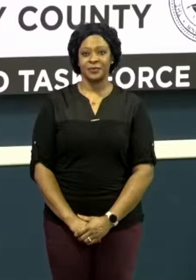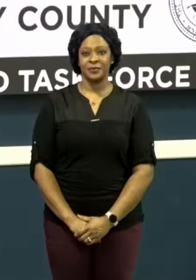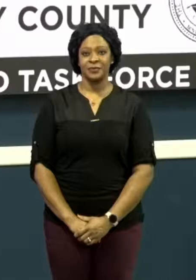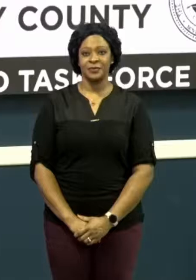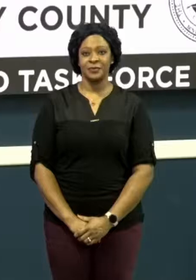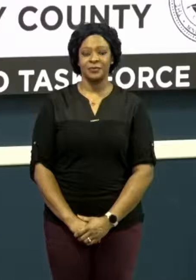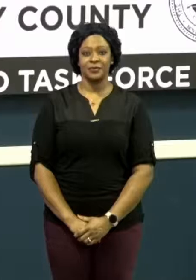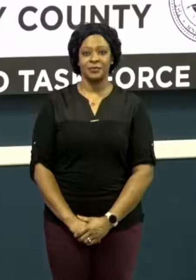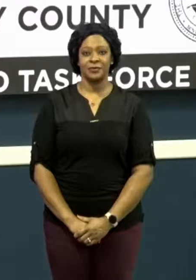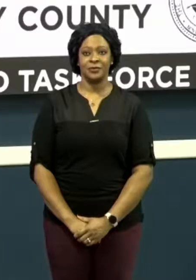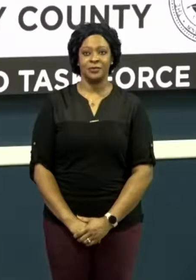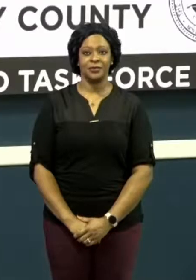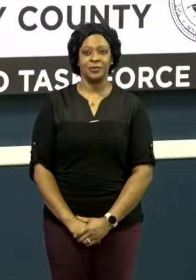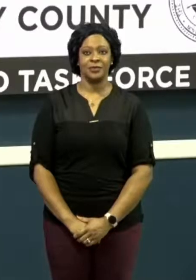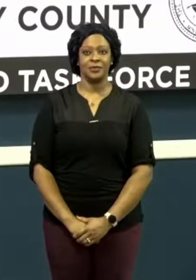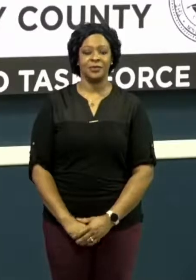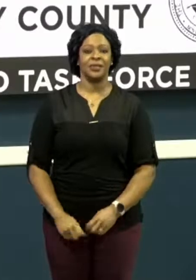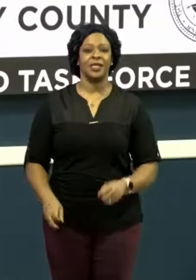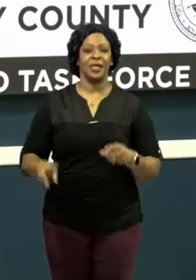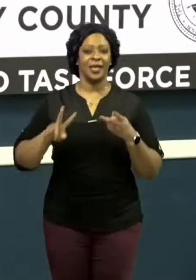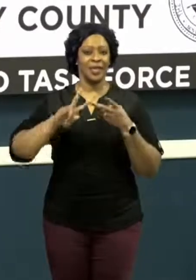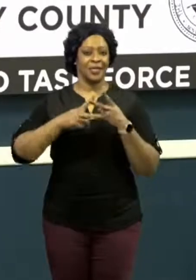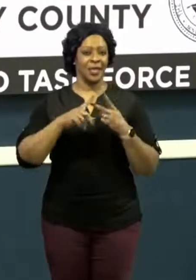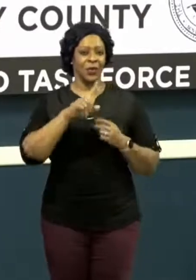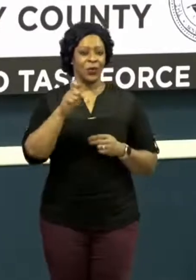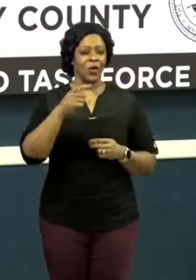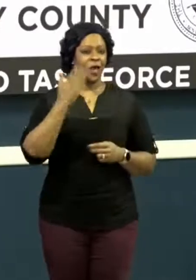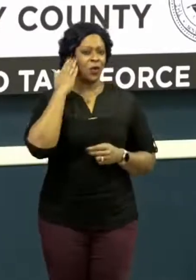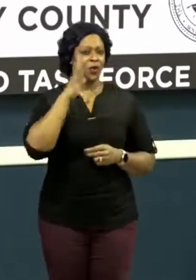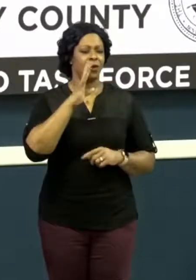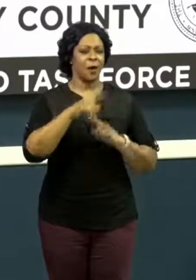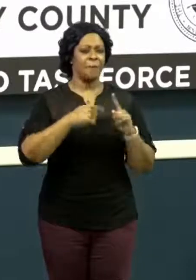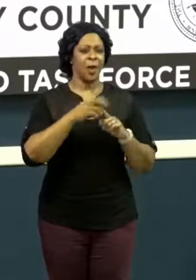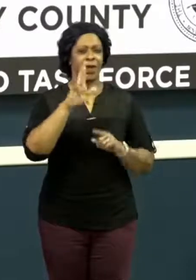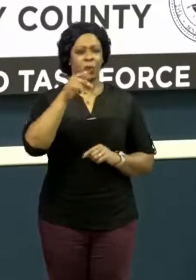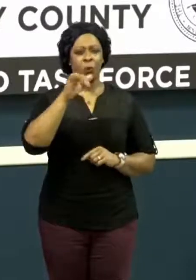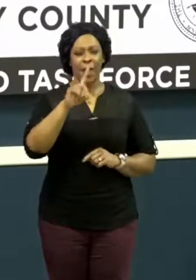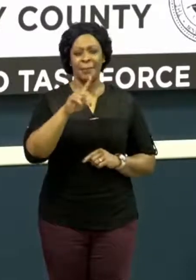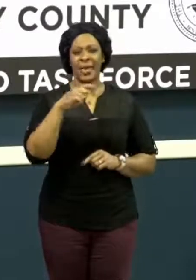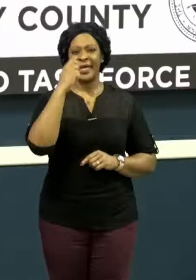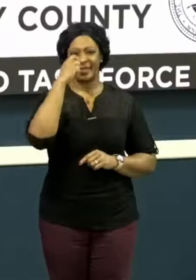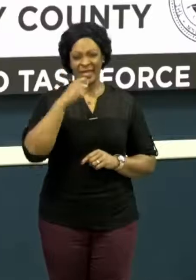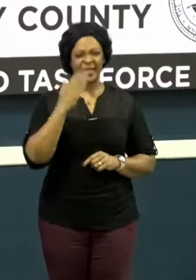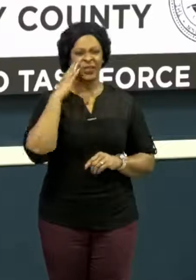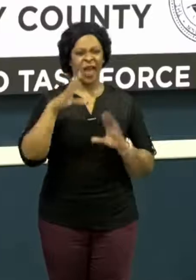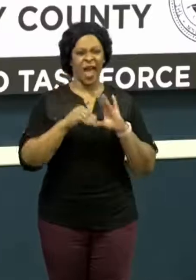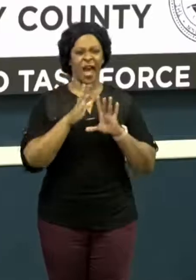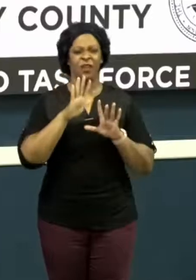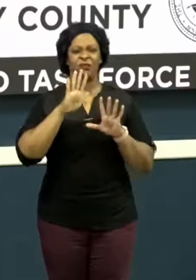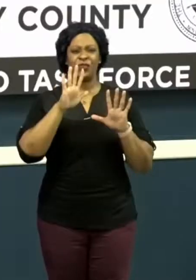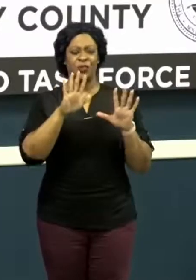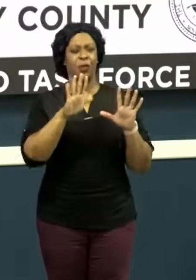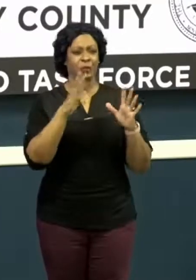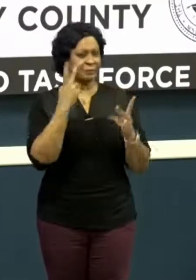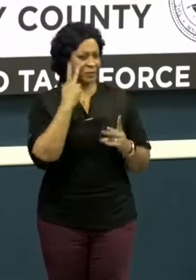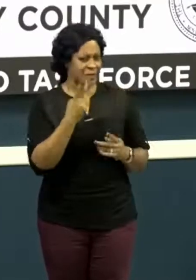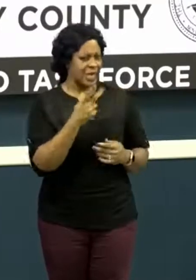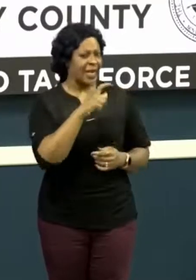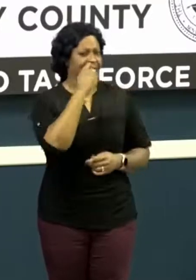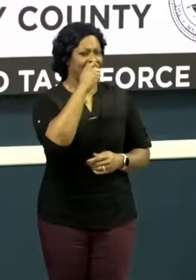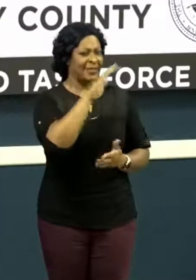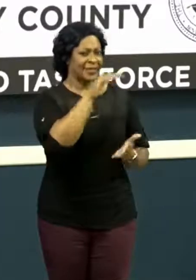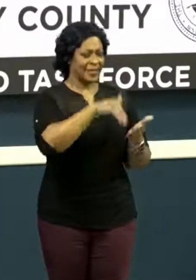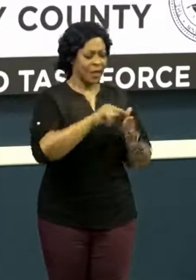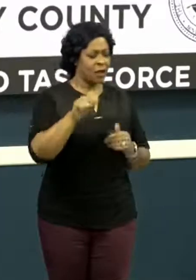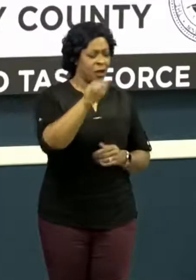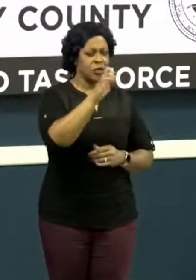Thanks, Doug. And as a quick follow-up, I know you had mentioned the rapid test, and it's a little out of your purview. Obviously you all have the testing sites in Shelby